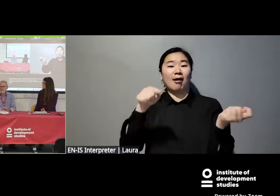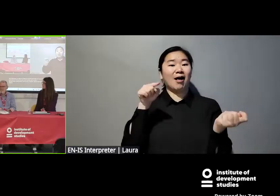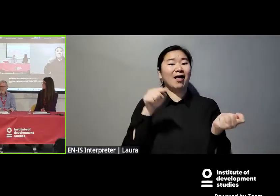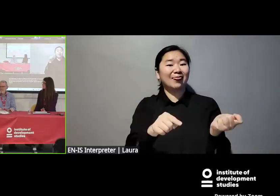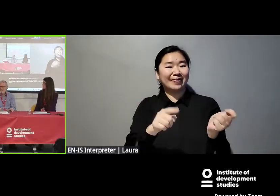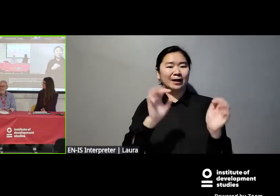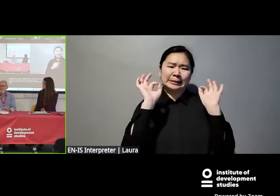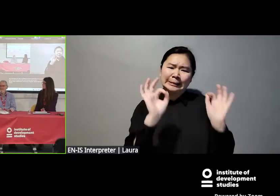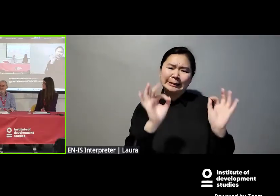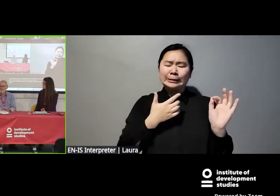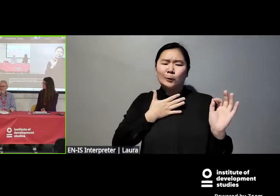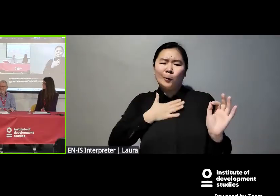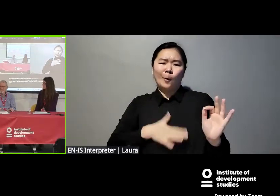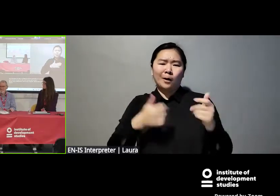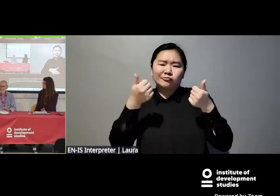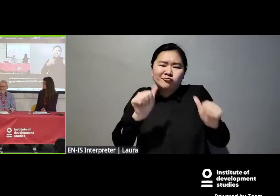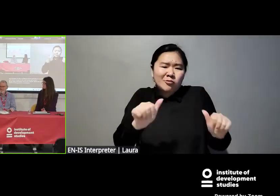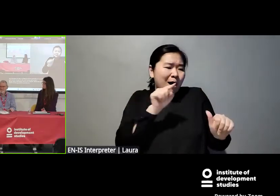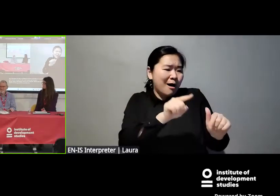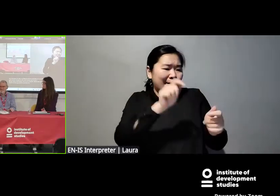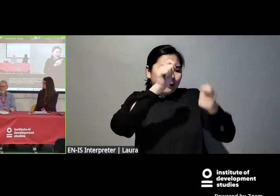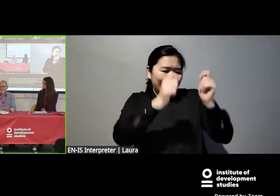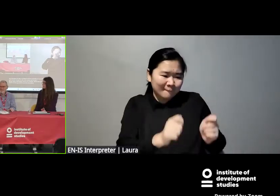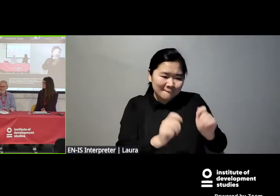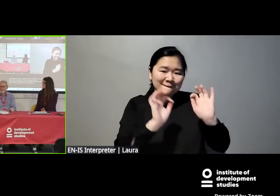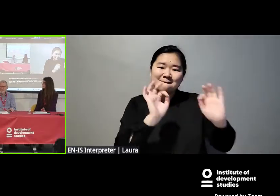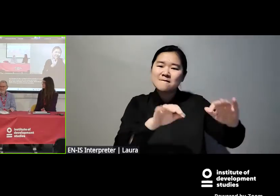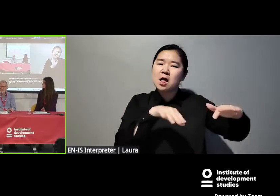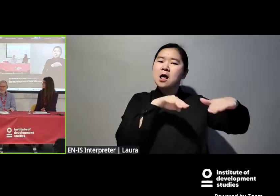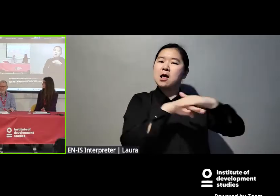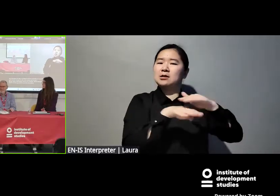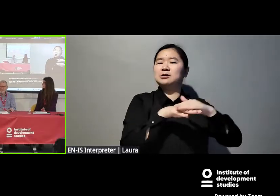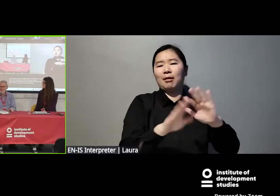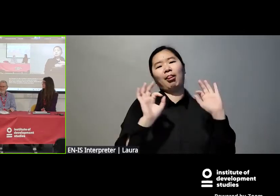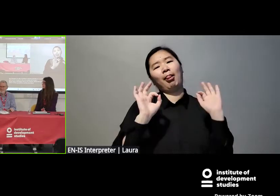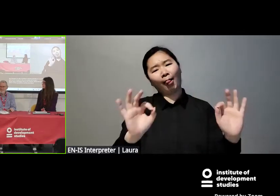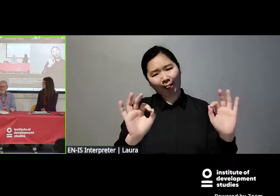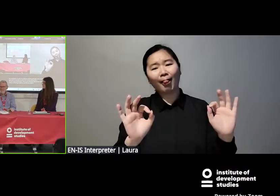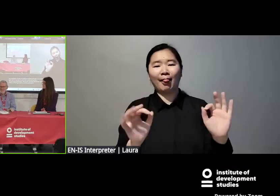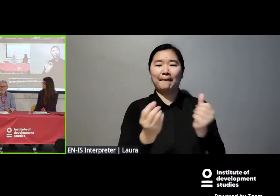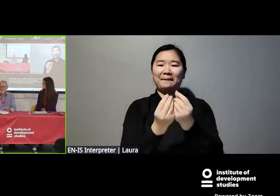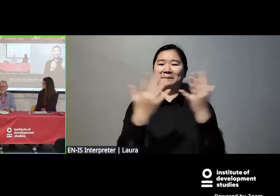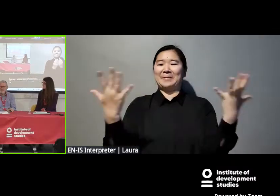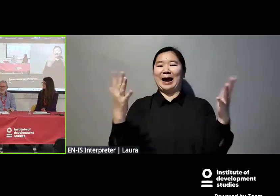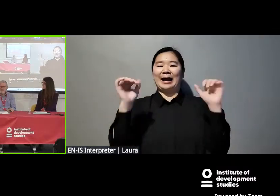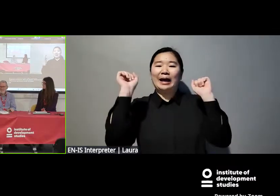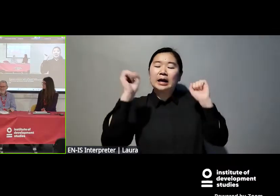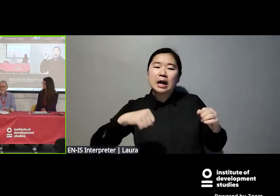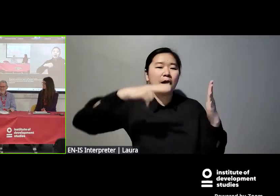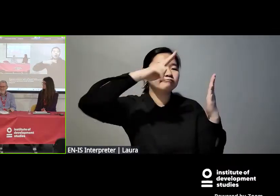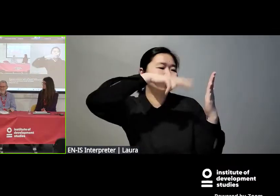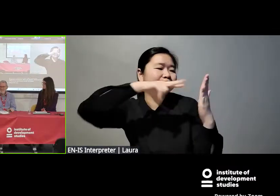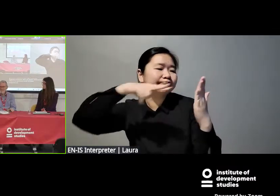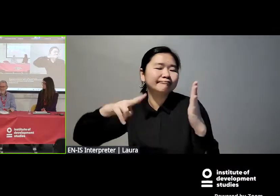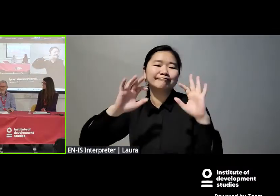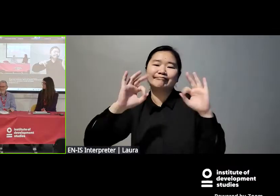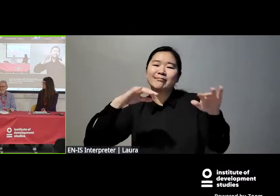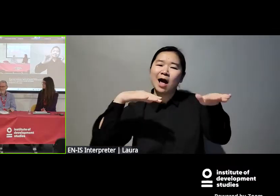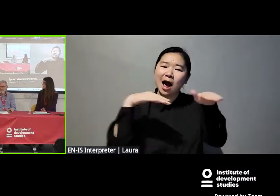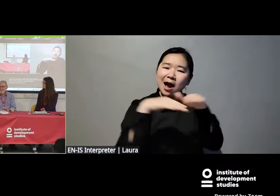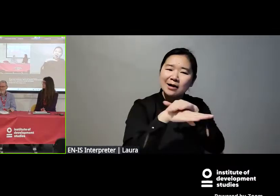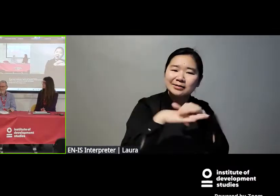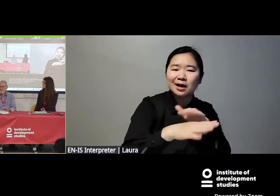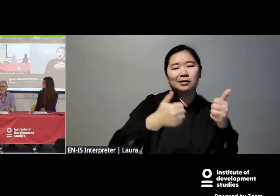zones, which at times can be quite tricky. But when equitable partnerships are grounded in respect, you